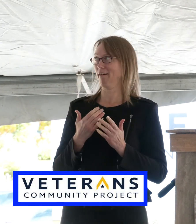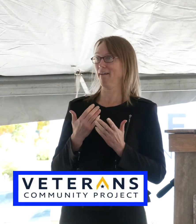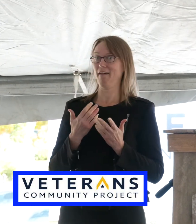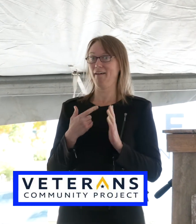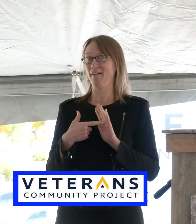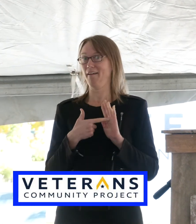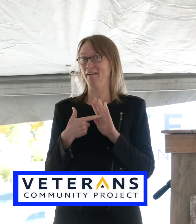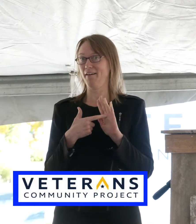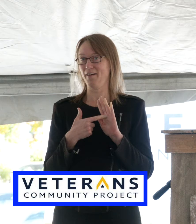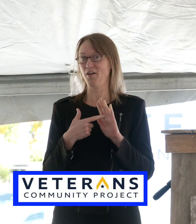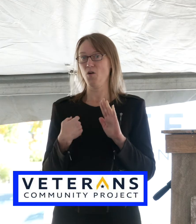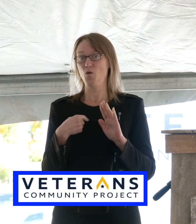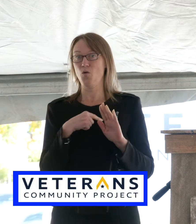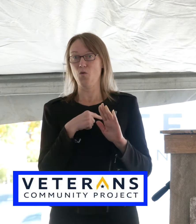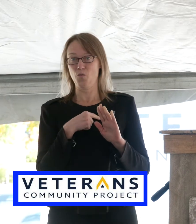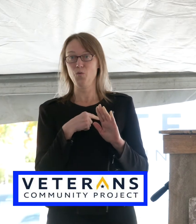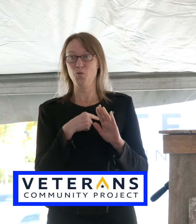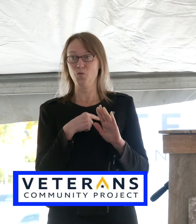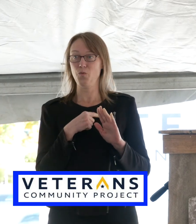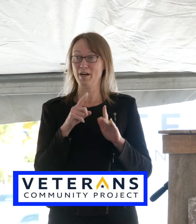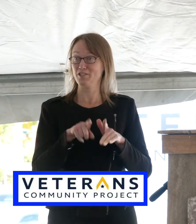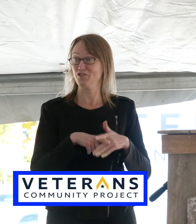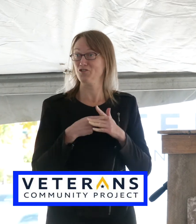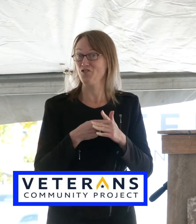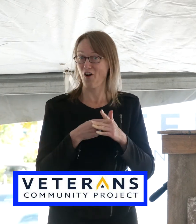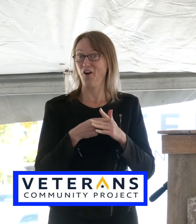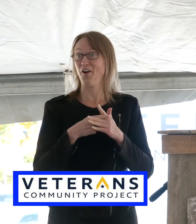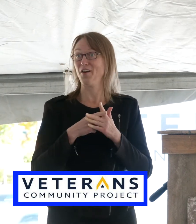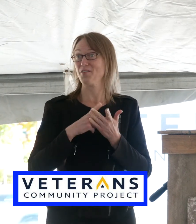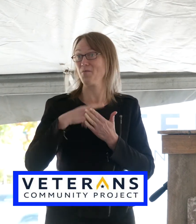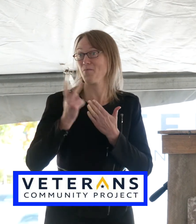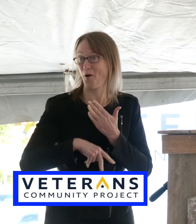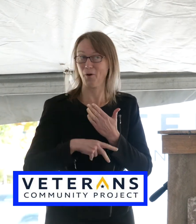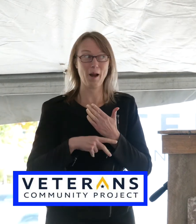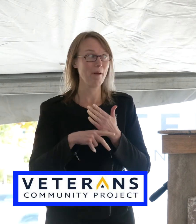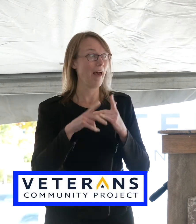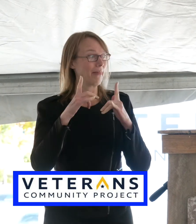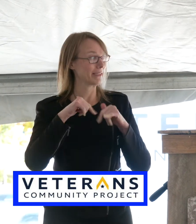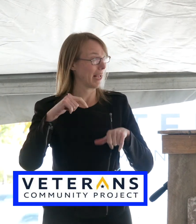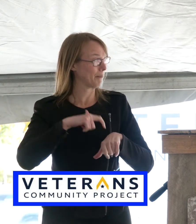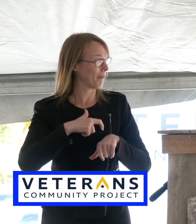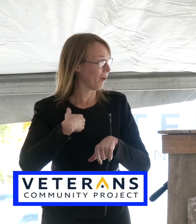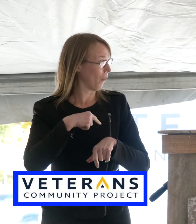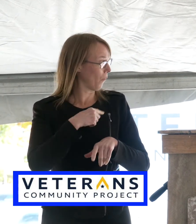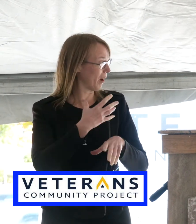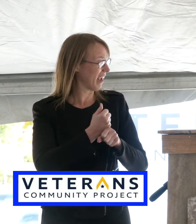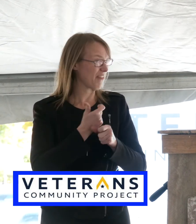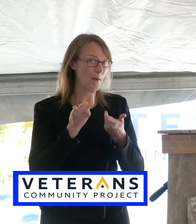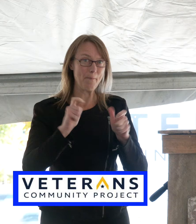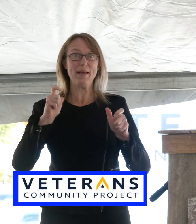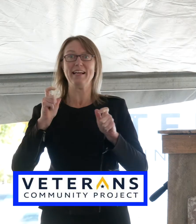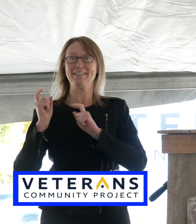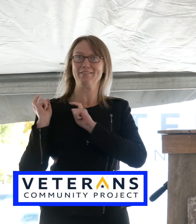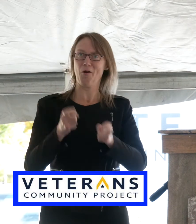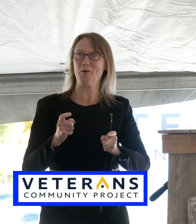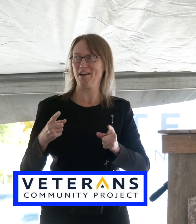the day that we receive the largest charitable gift that we've ever received. So thank you again to Veterans United Foundation.